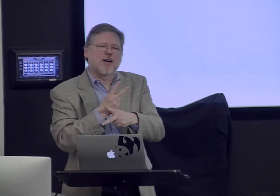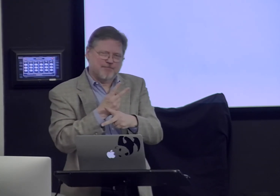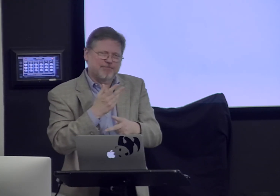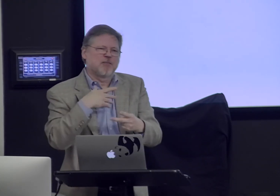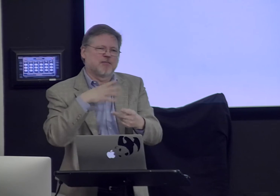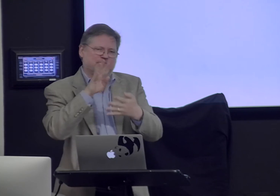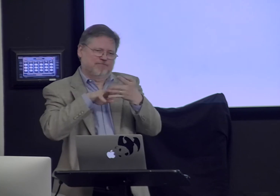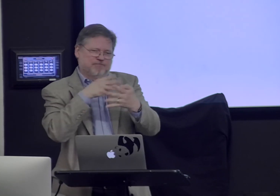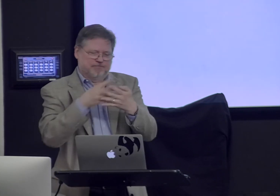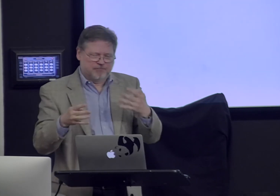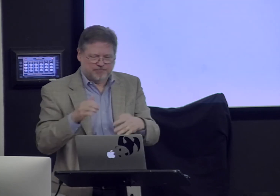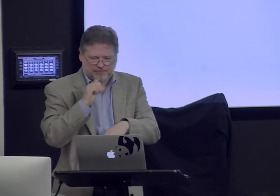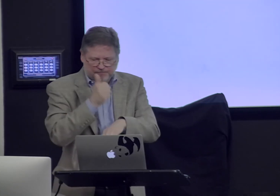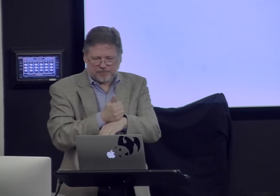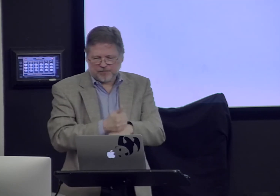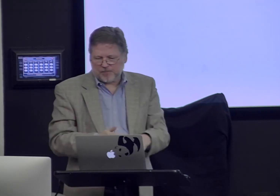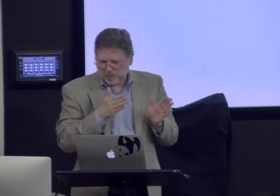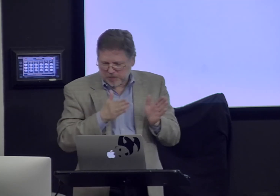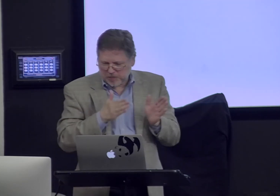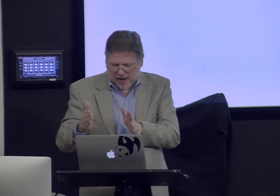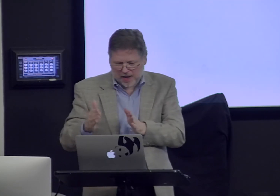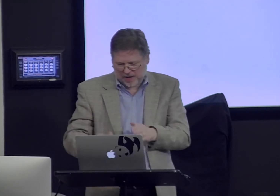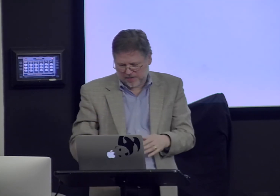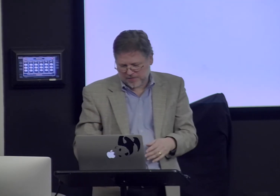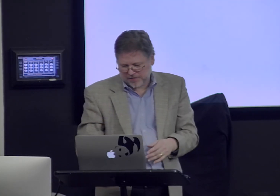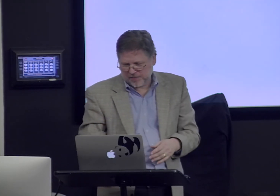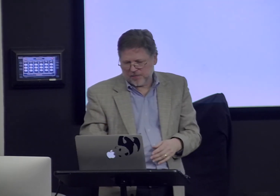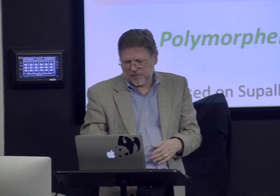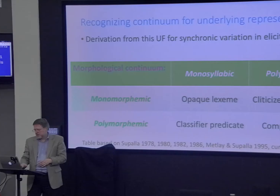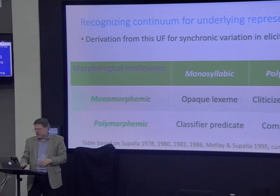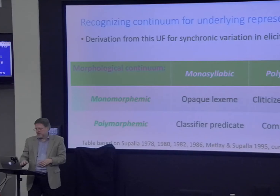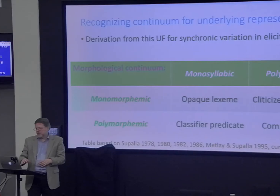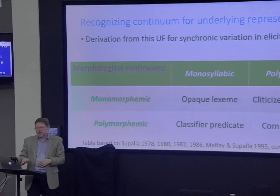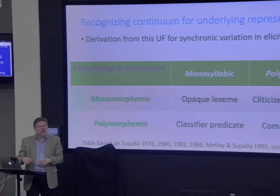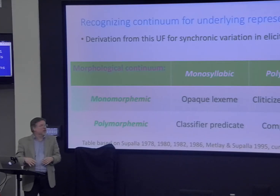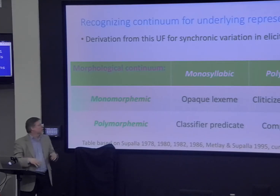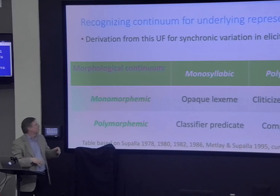see that having single forms, or what feels like single forms, are only the result